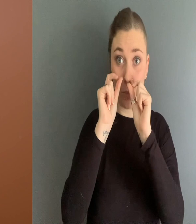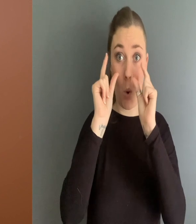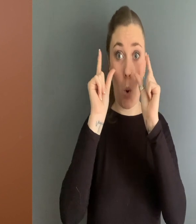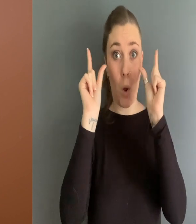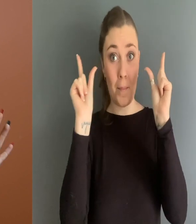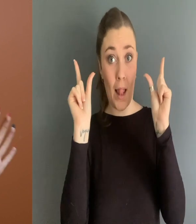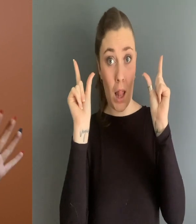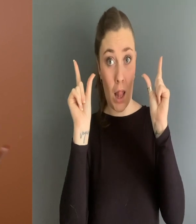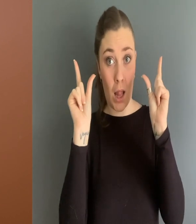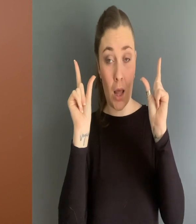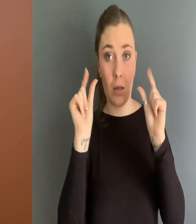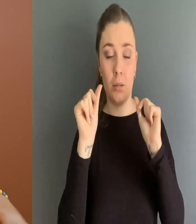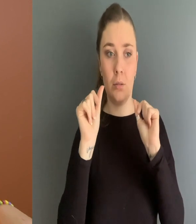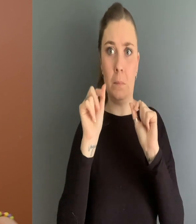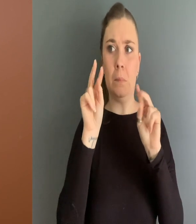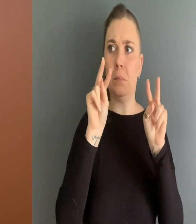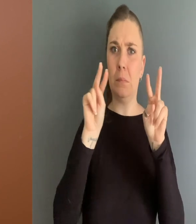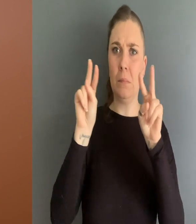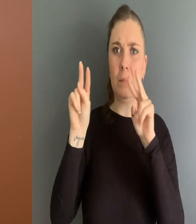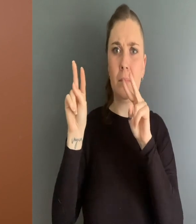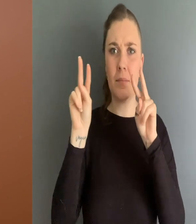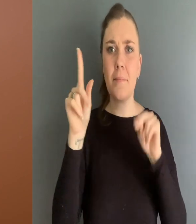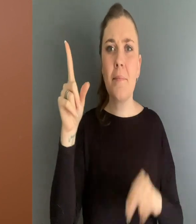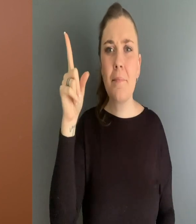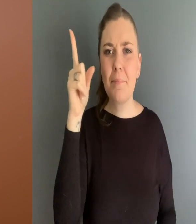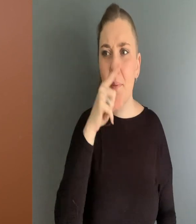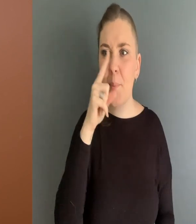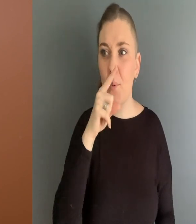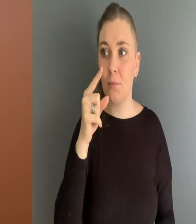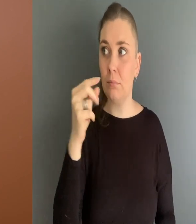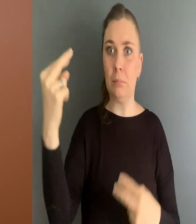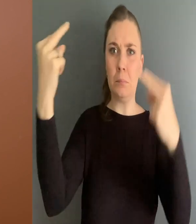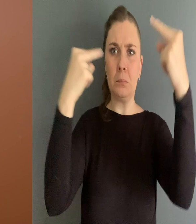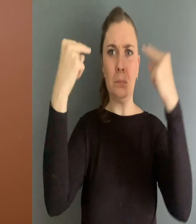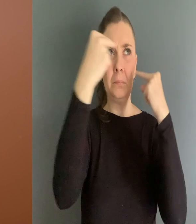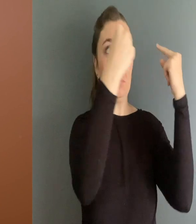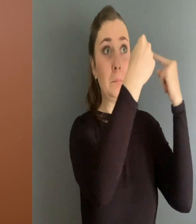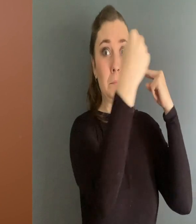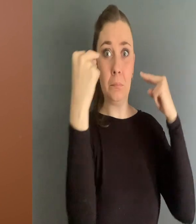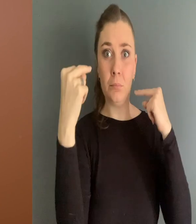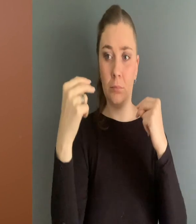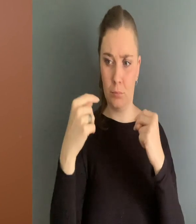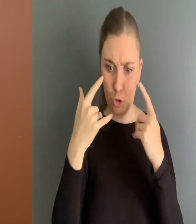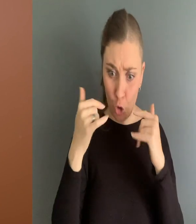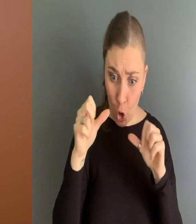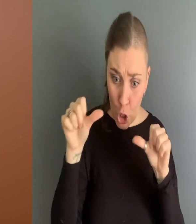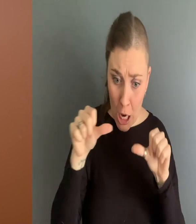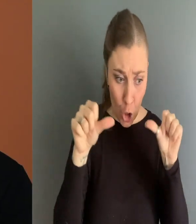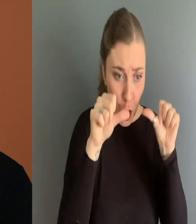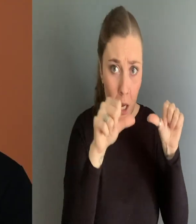started to open there were people like you know over me checking if i was okay